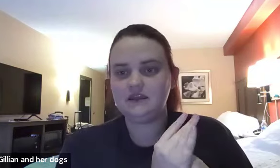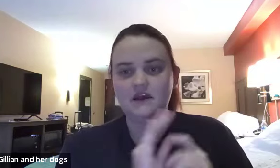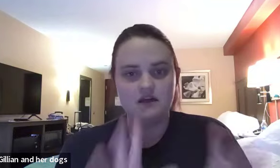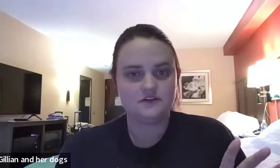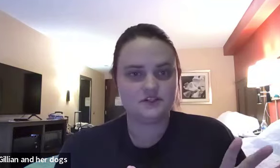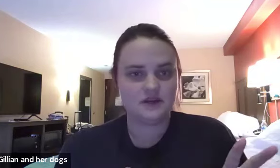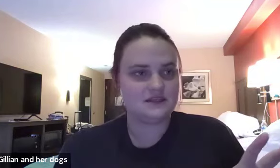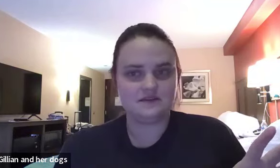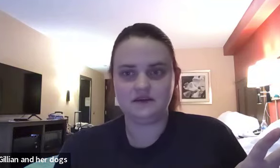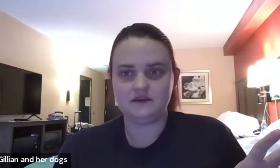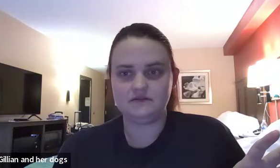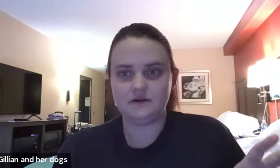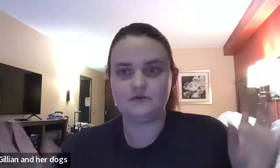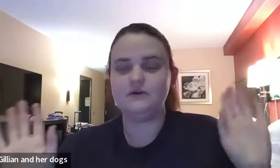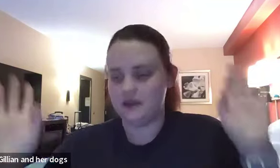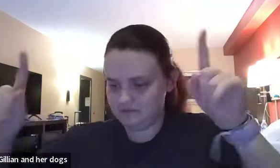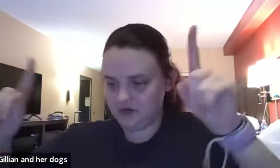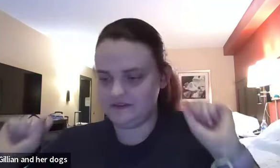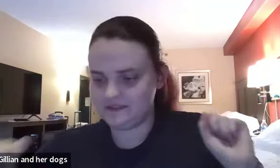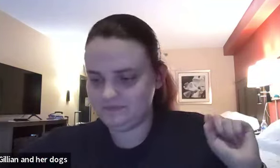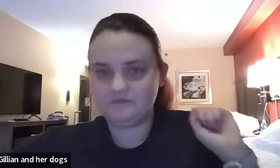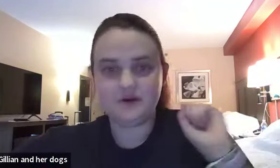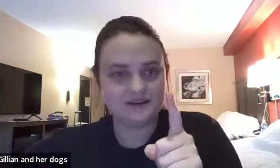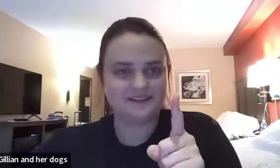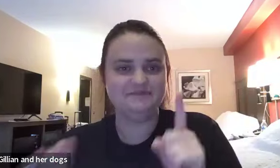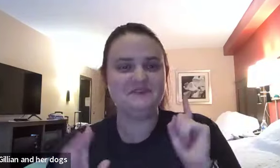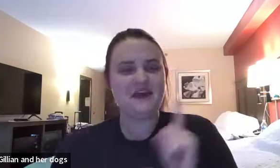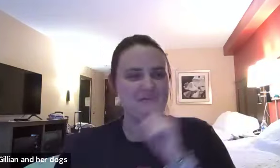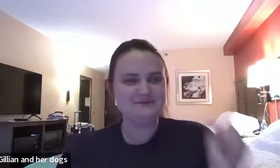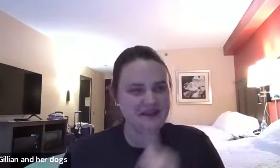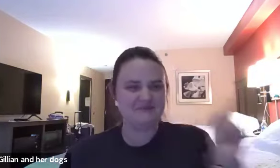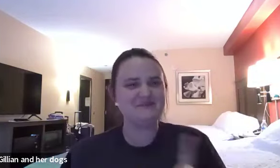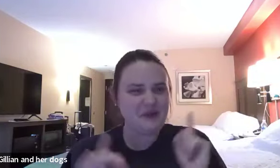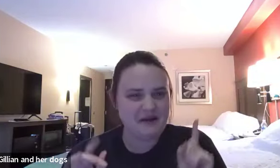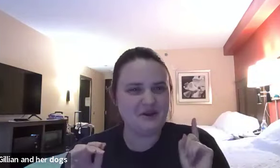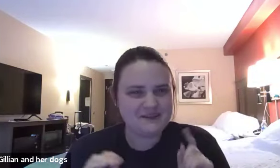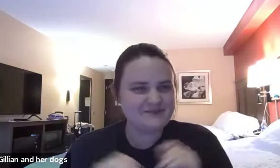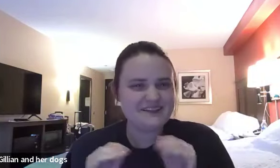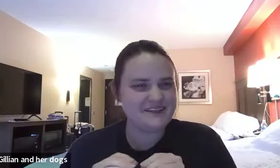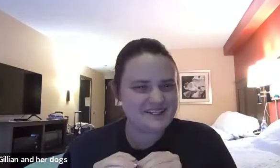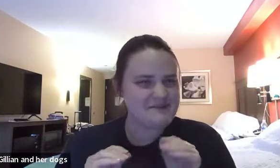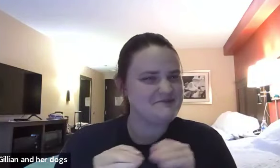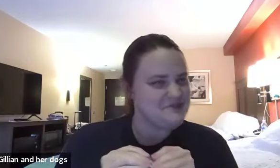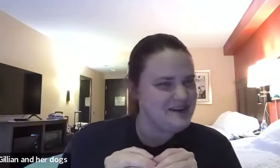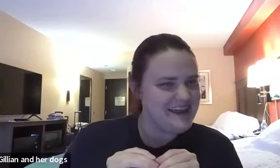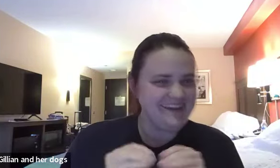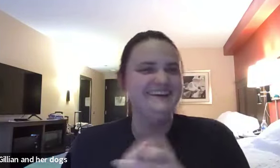Any others you guys can think of? Okay, perfect. Pasta. I was waiting. I was like, wow, no one's really curious about food right now.